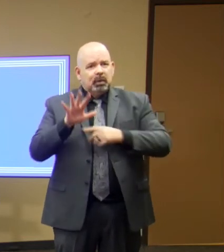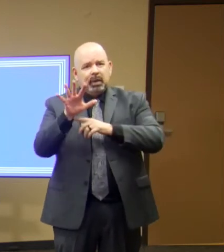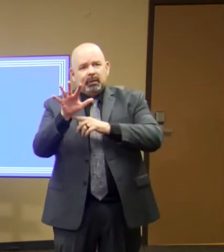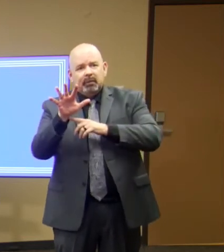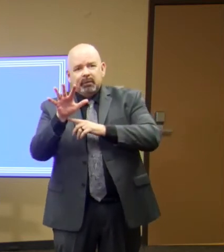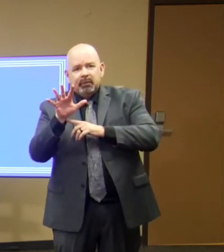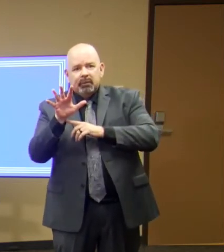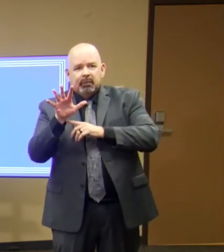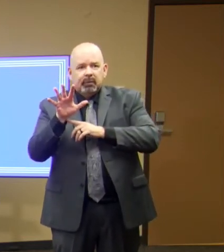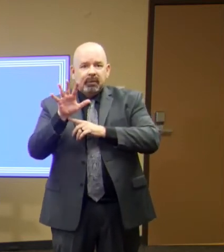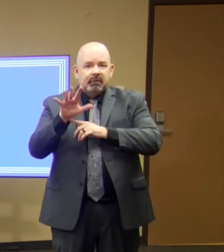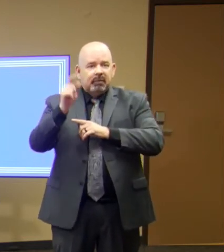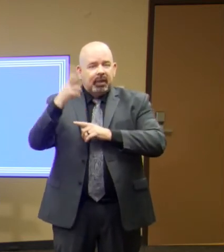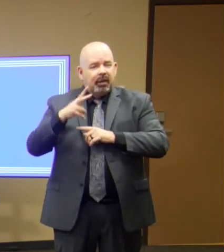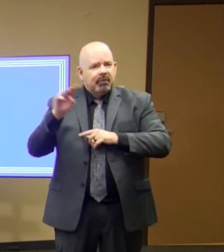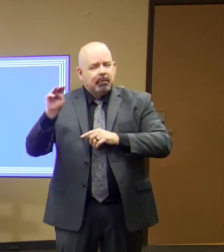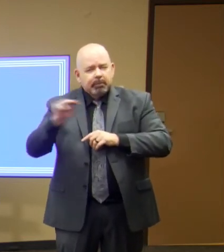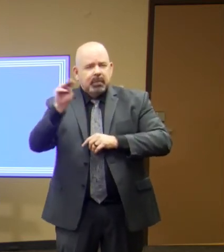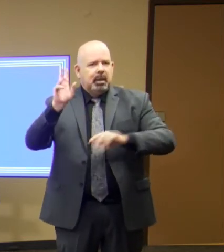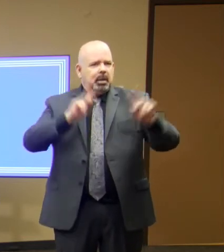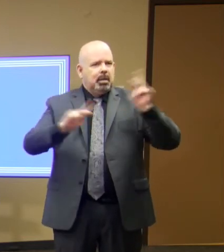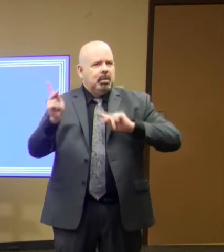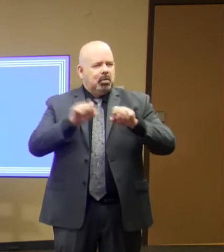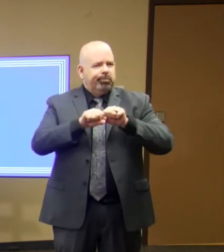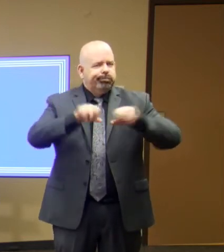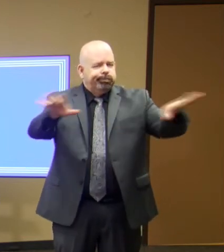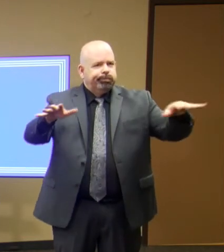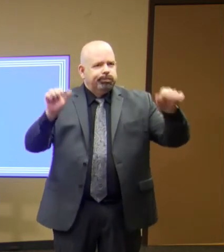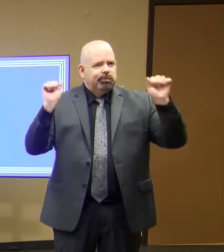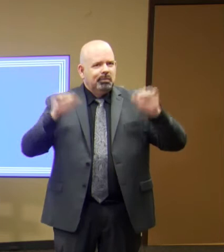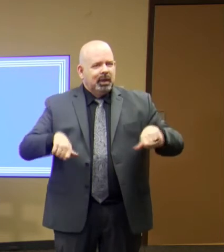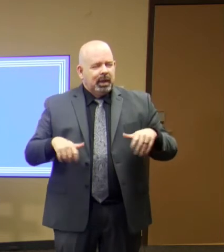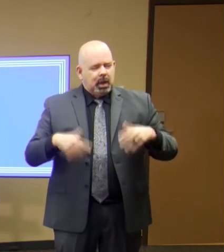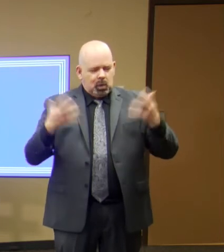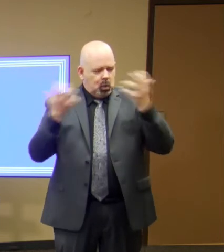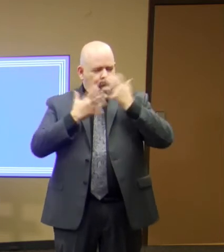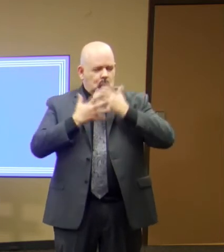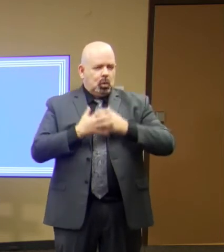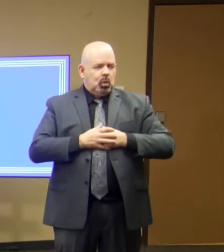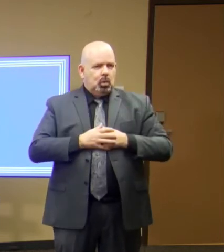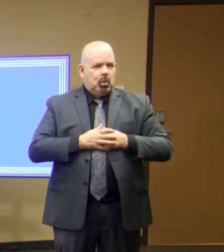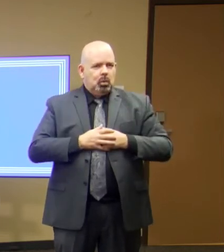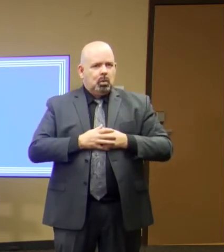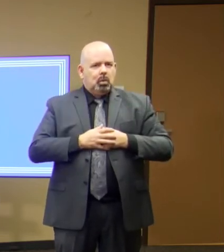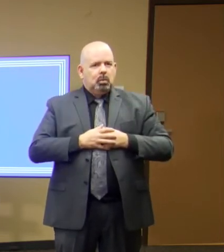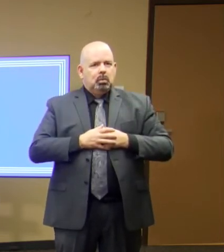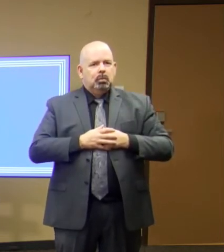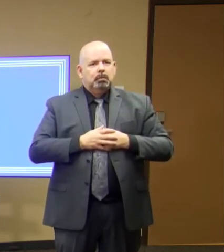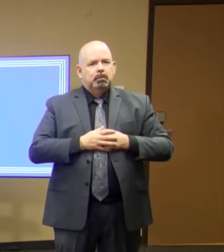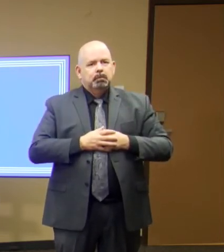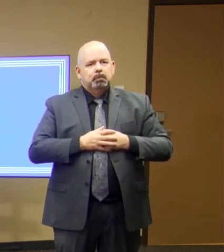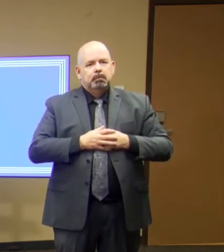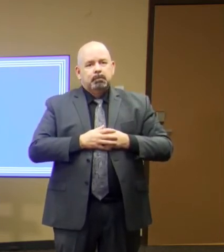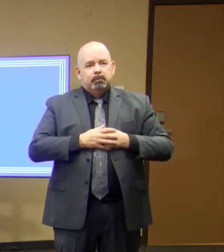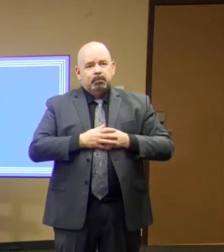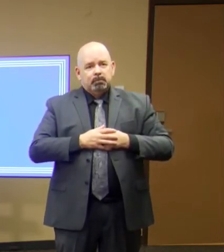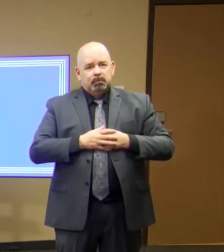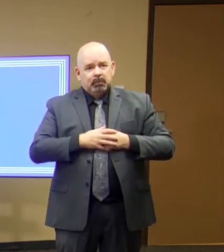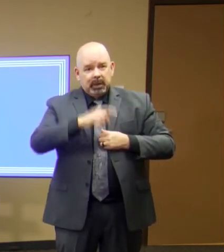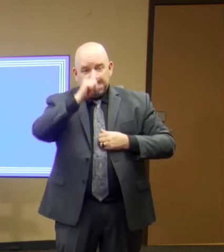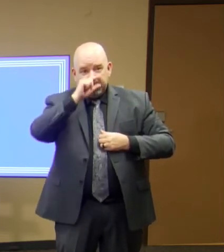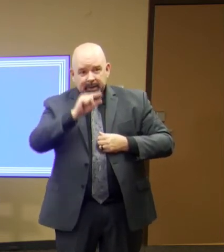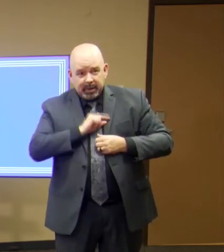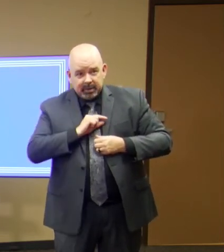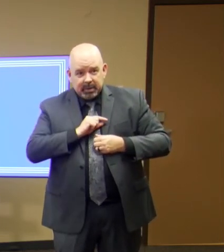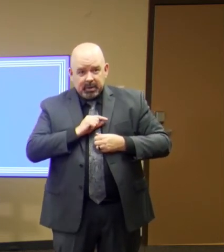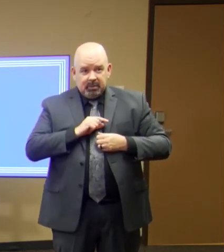right? And so as we jumble all that up, being virtual after that, whether it be school or work, is very, very